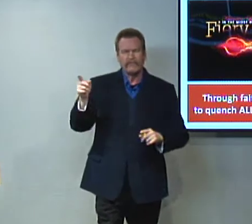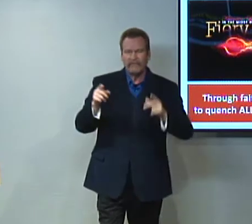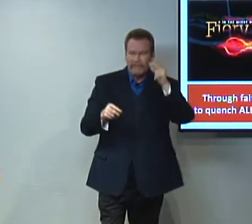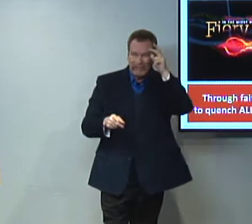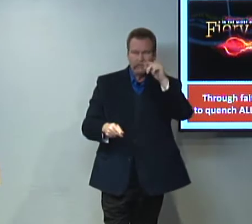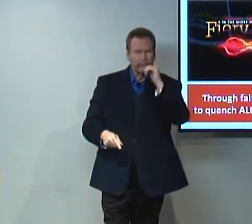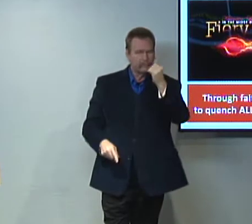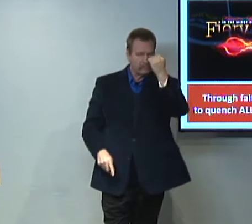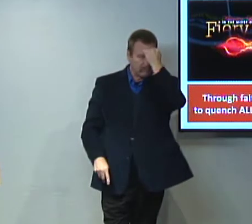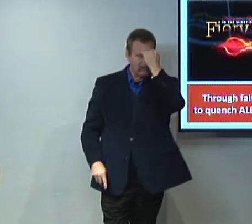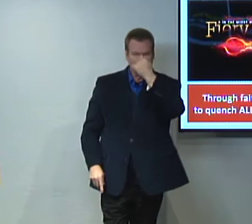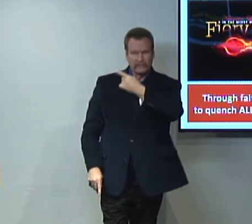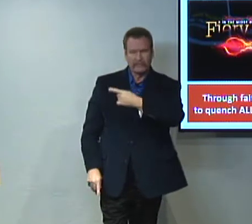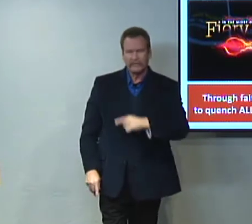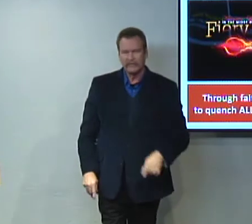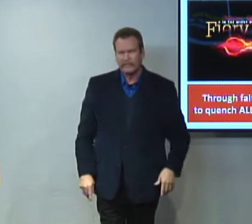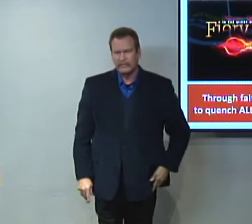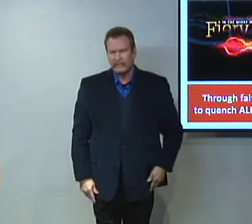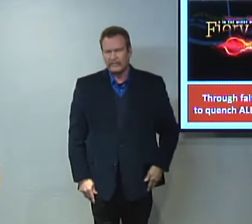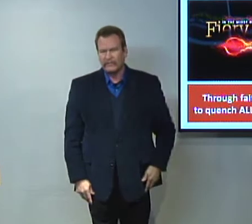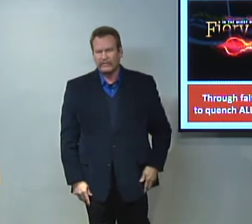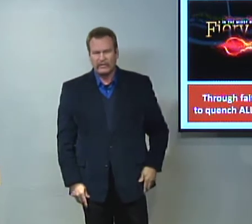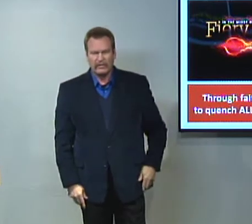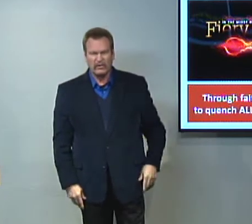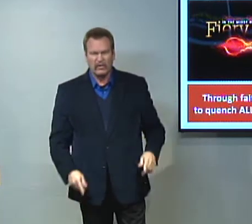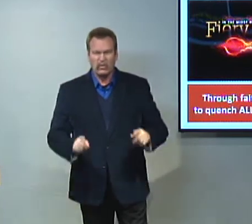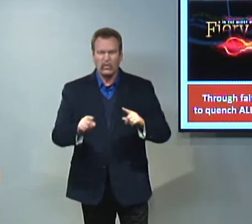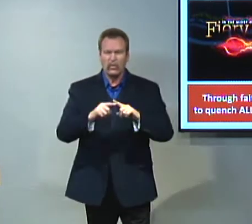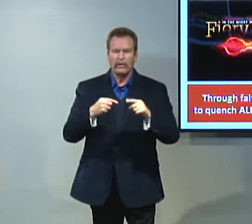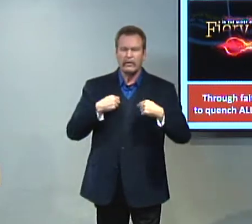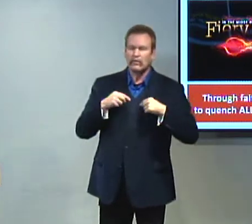he circles you and works for you and how he tricks you.